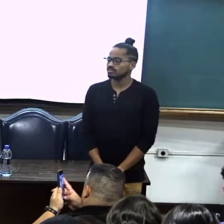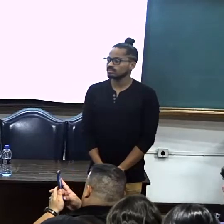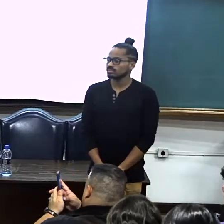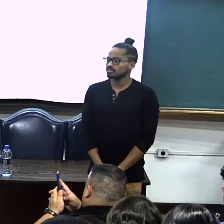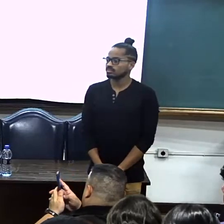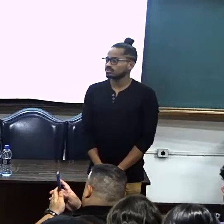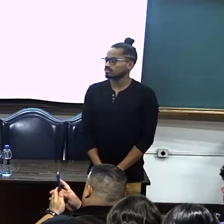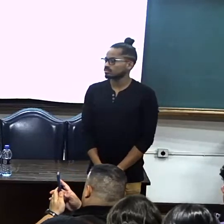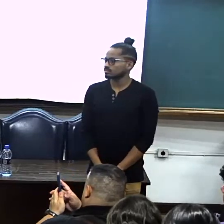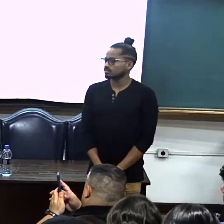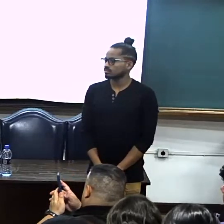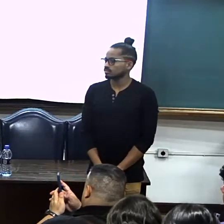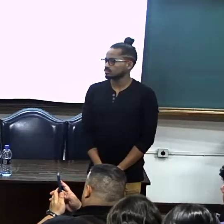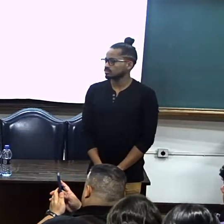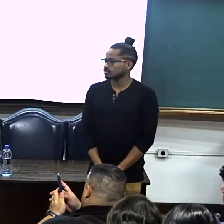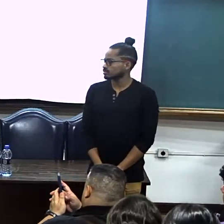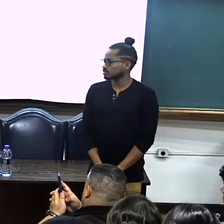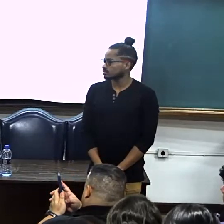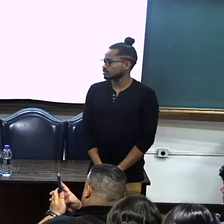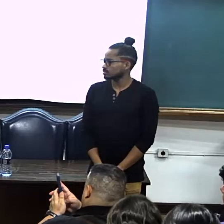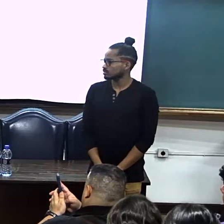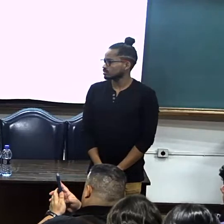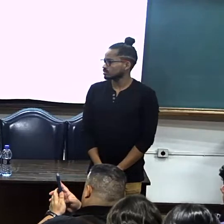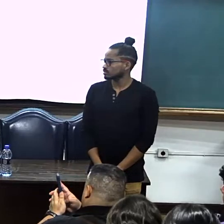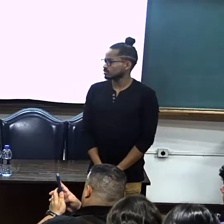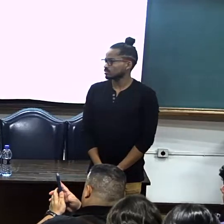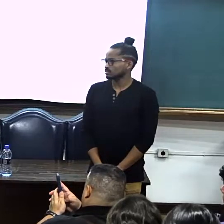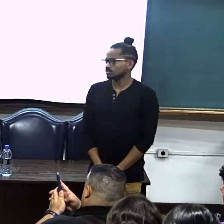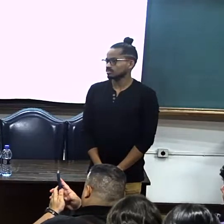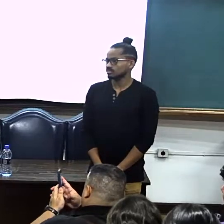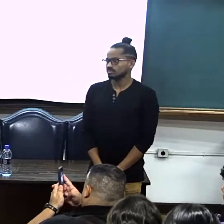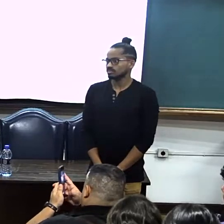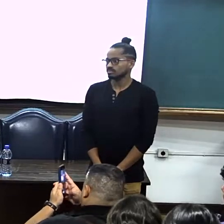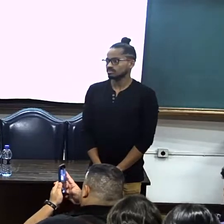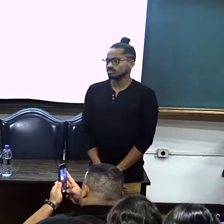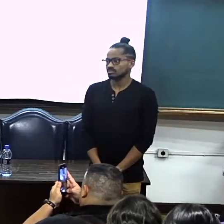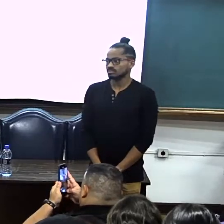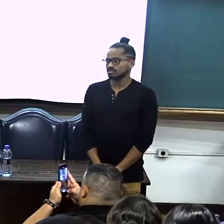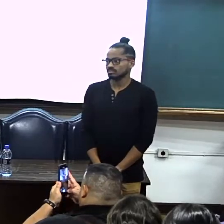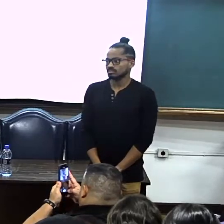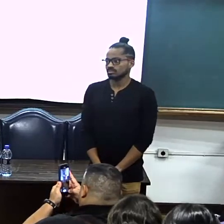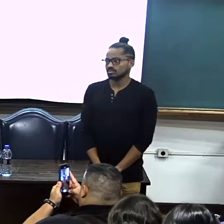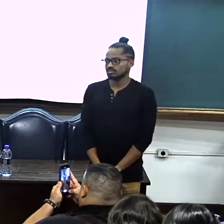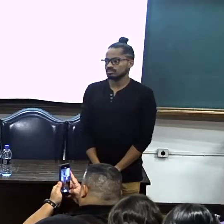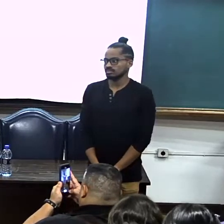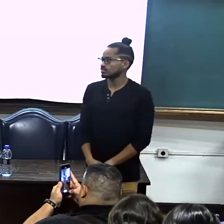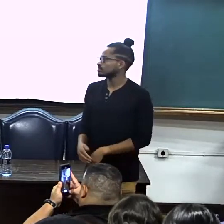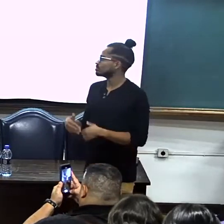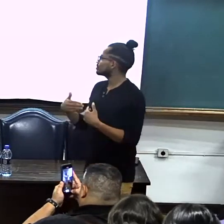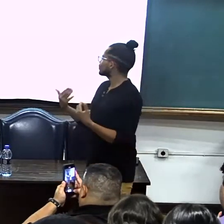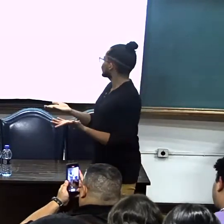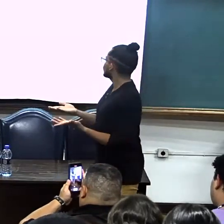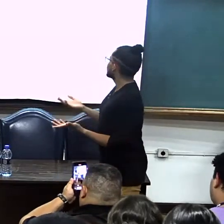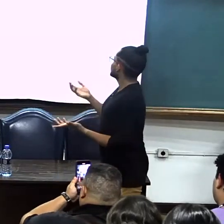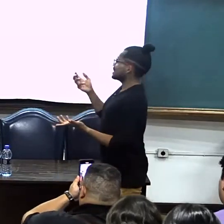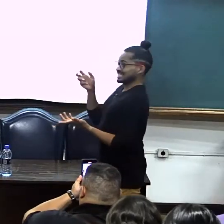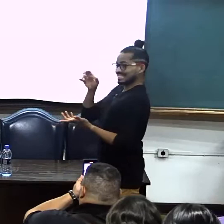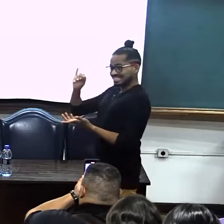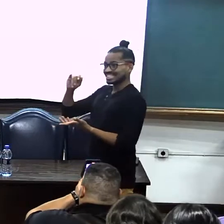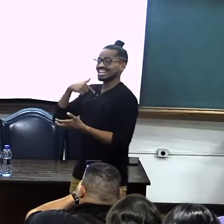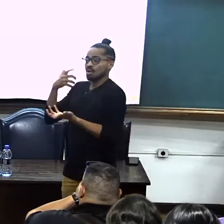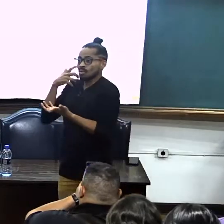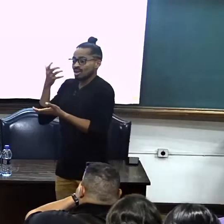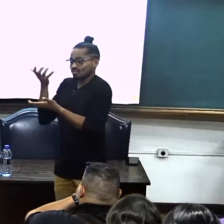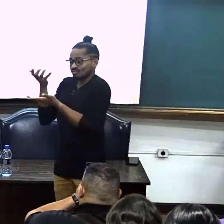ter uma proeminência, sobre a qual a gente tem proeminência. So if we want to stress dog, the cat chased